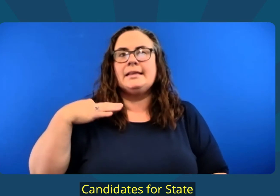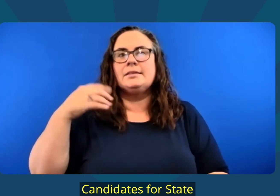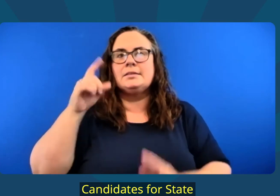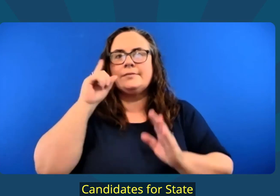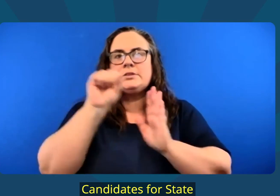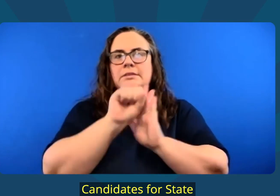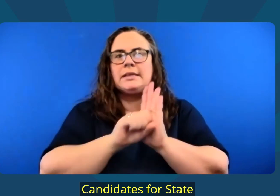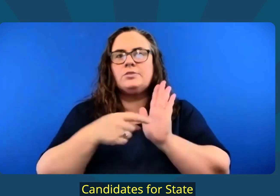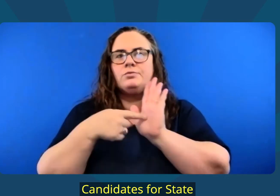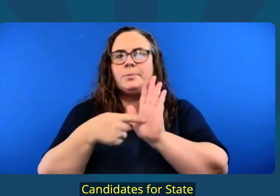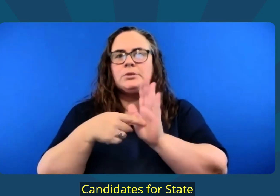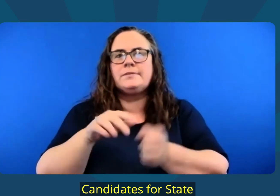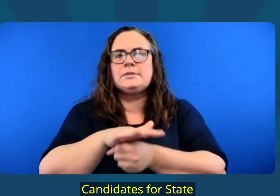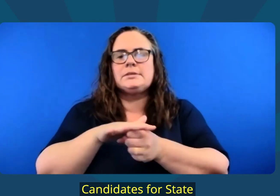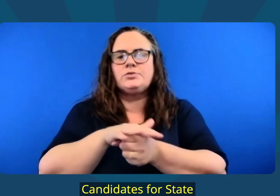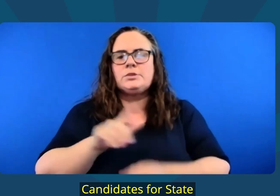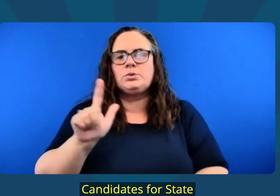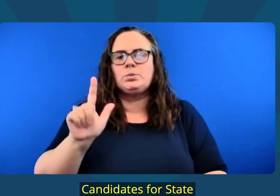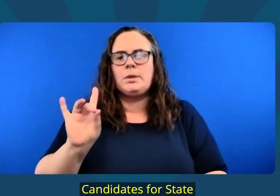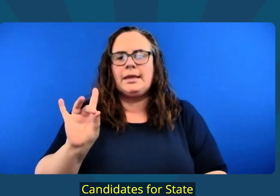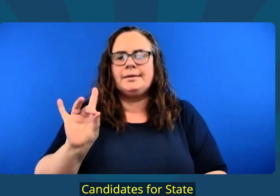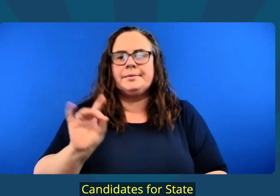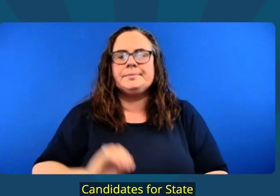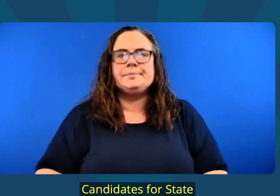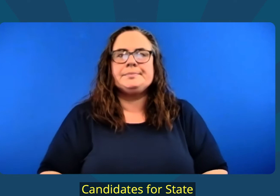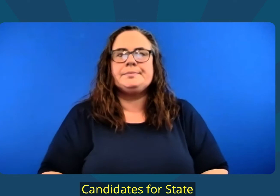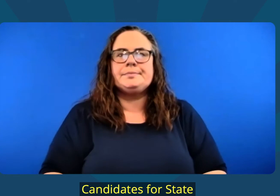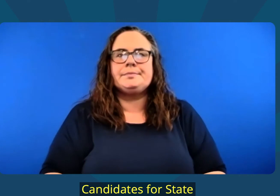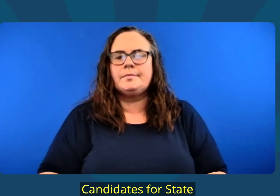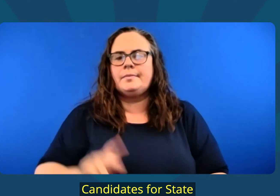Candidates for State Representatives, District 28.